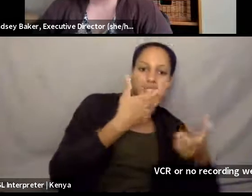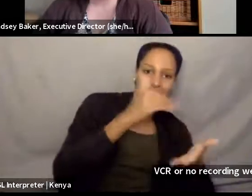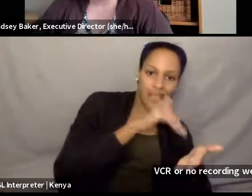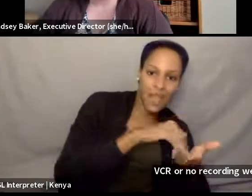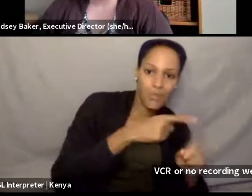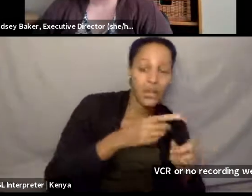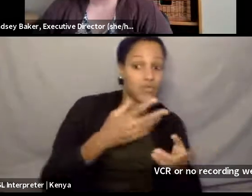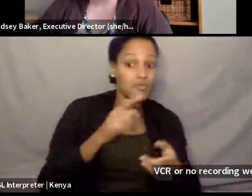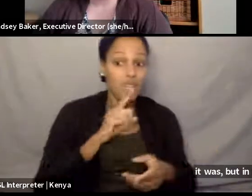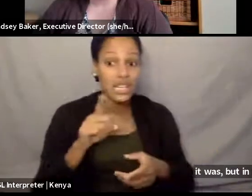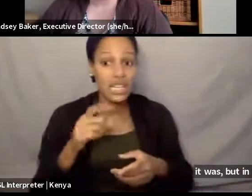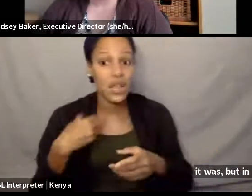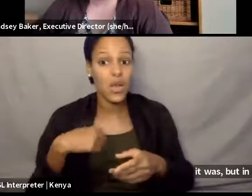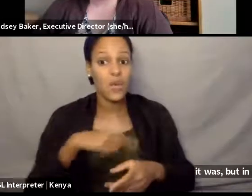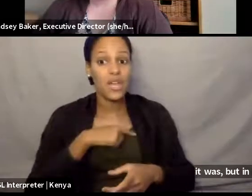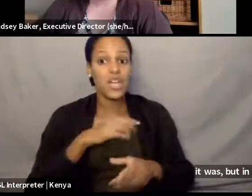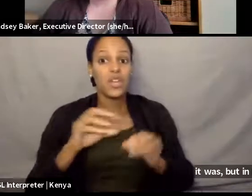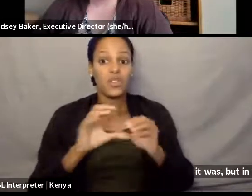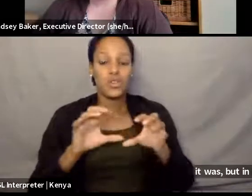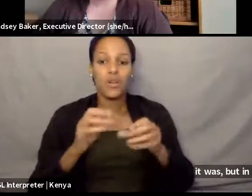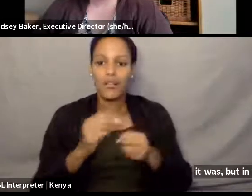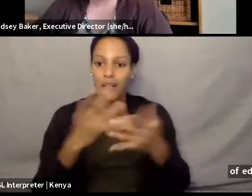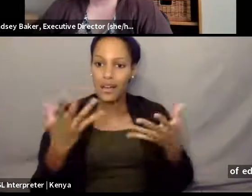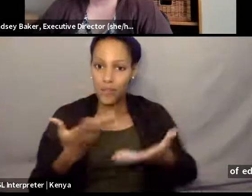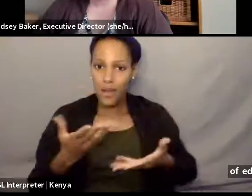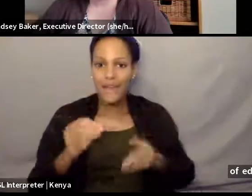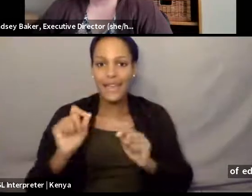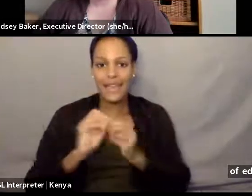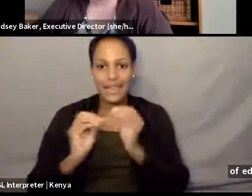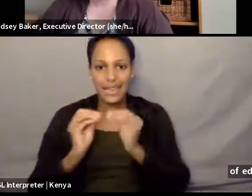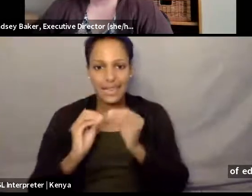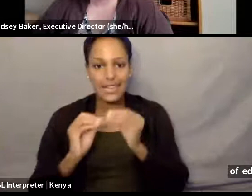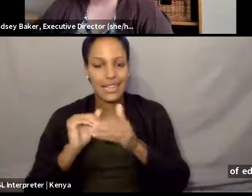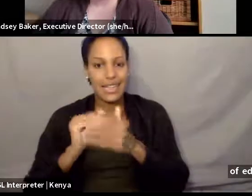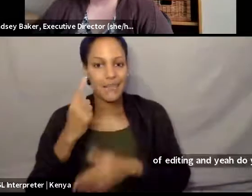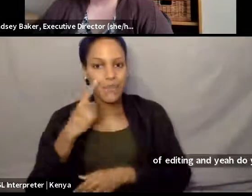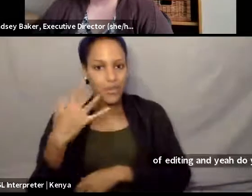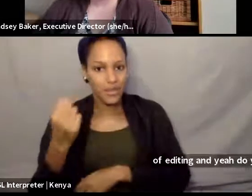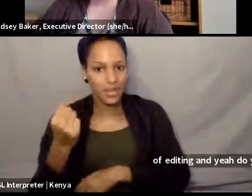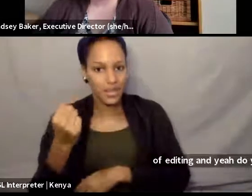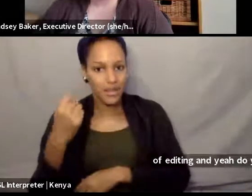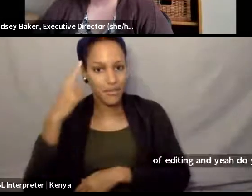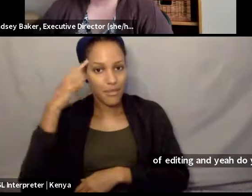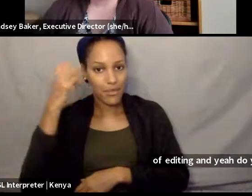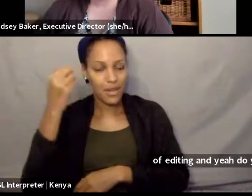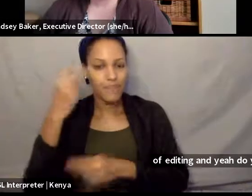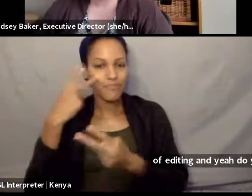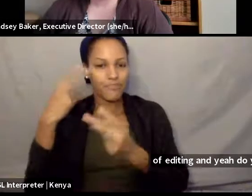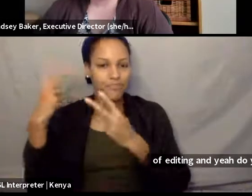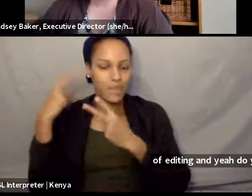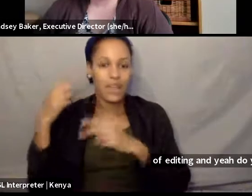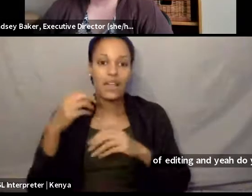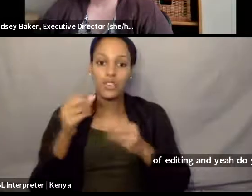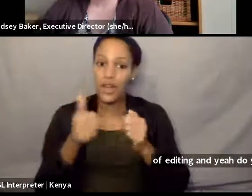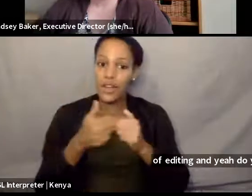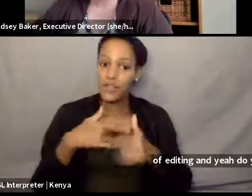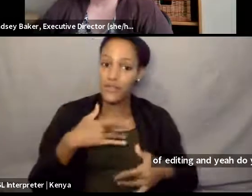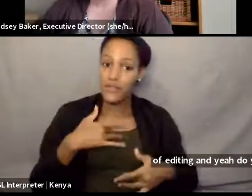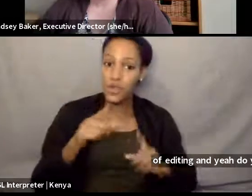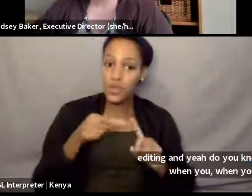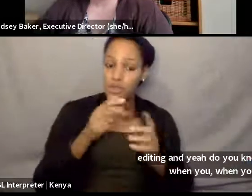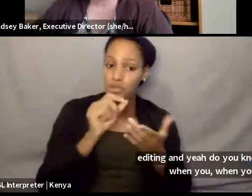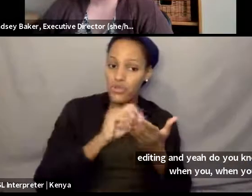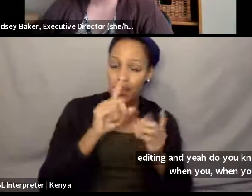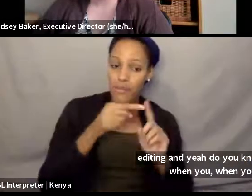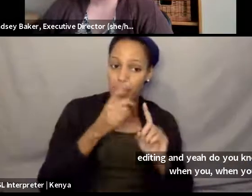lot of editing. And how do you think about memories when you write about those? Yeah,